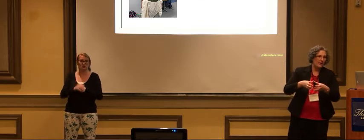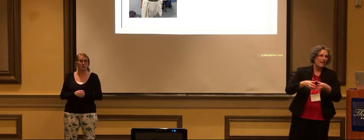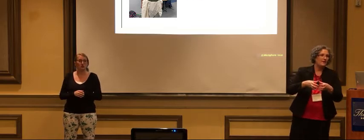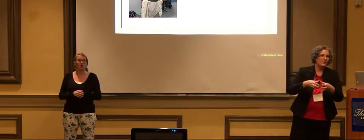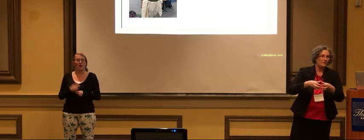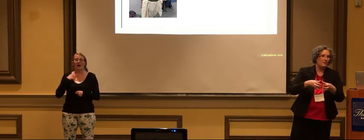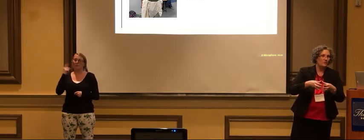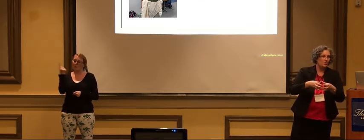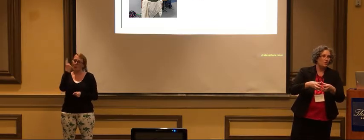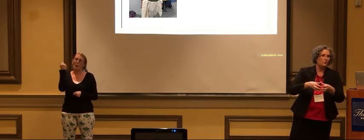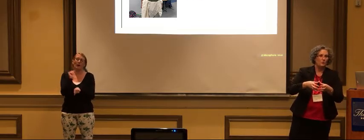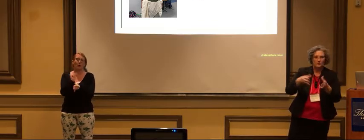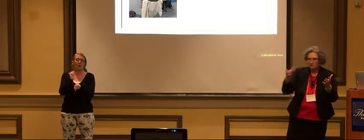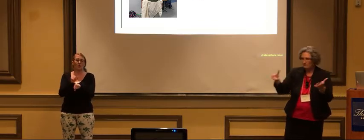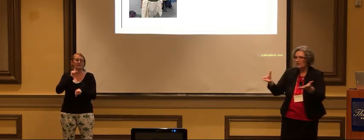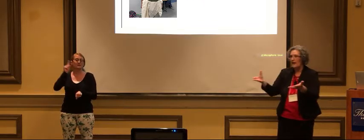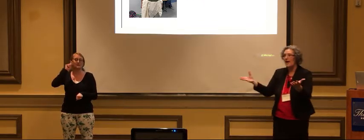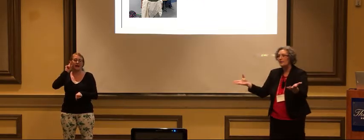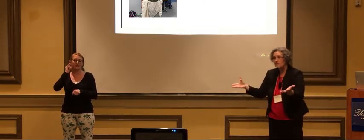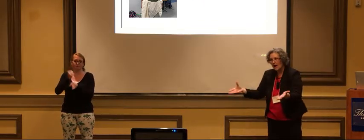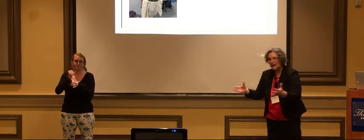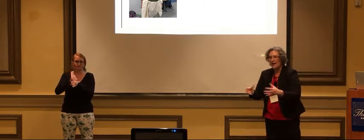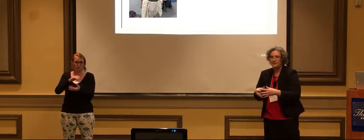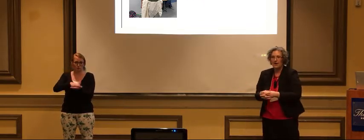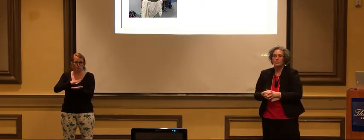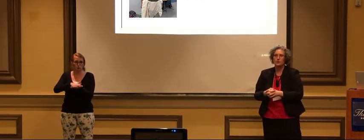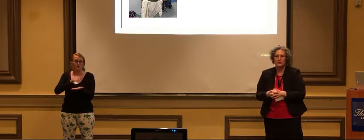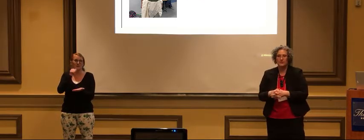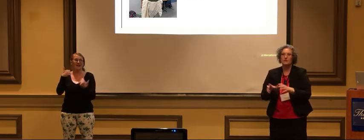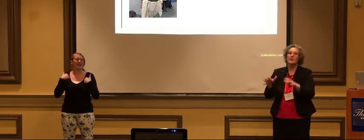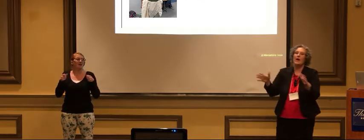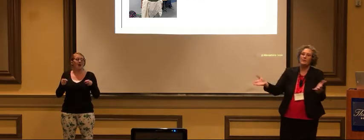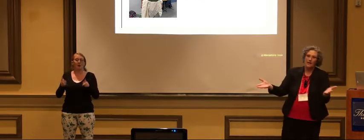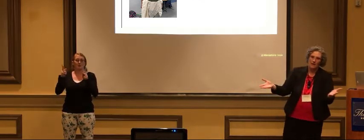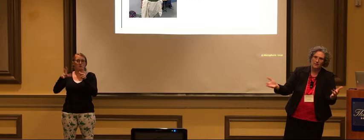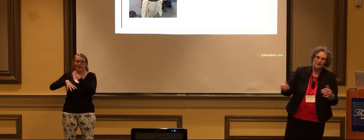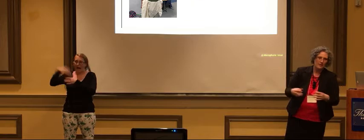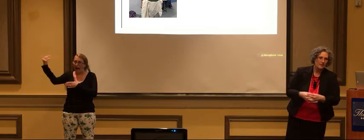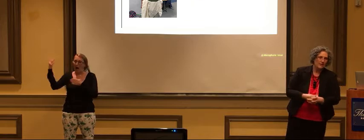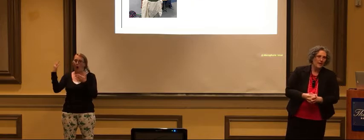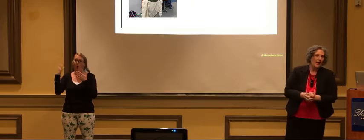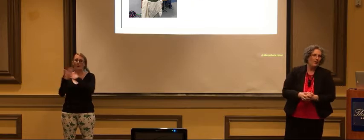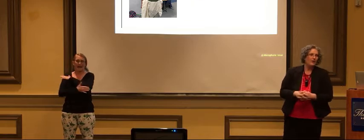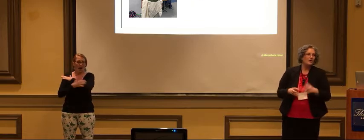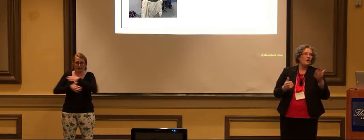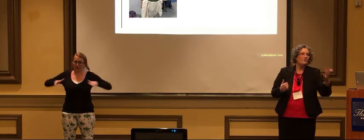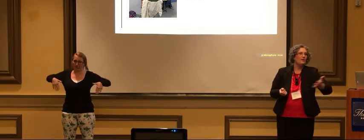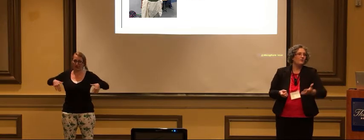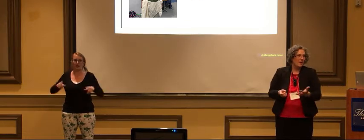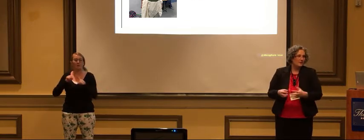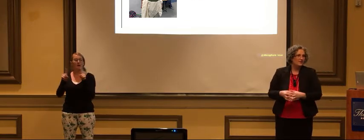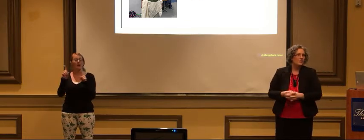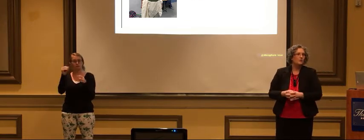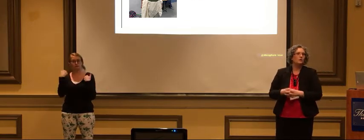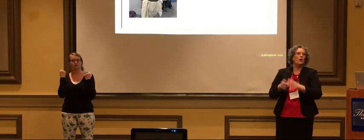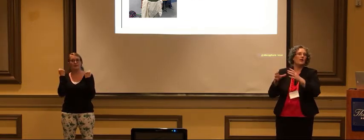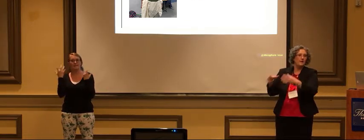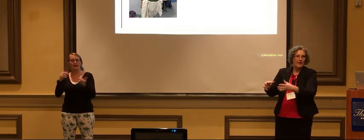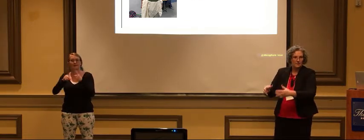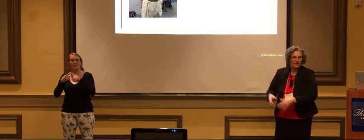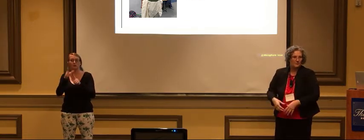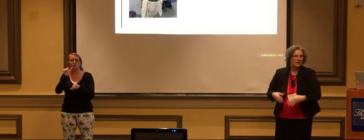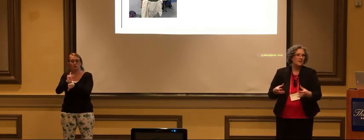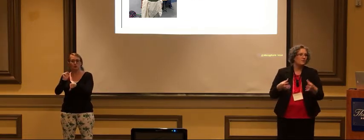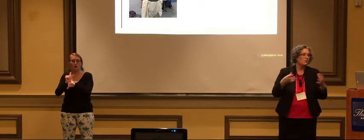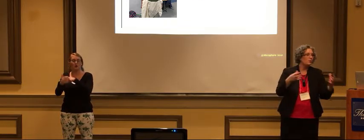exclusively been at the Deaf Residential School. I have not had the opportunity to be out in the county. However, I do have many friends who are